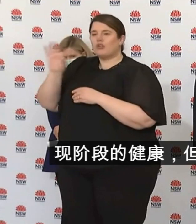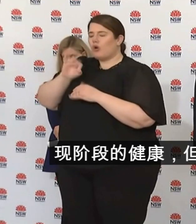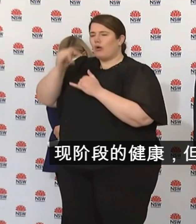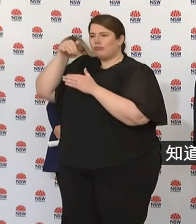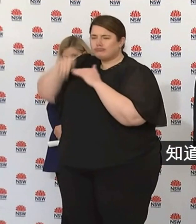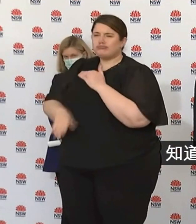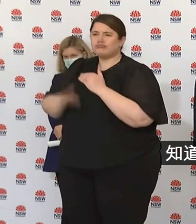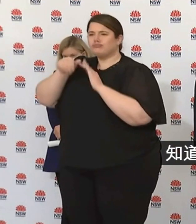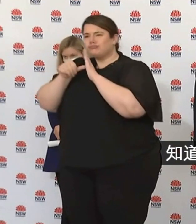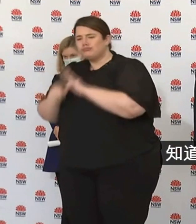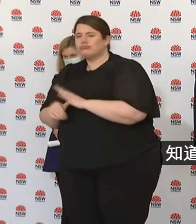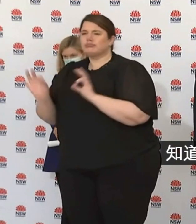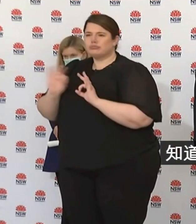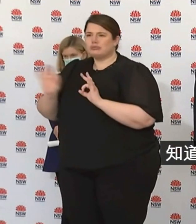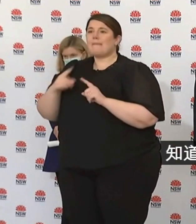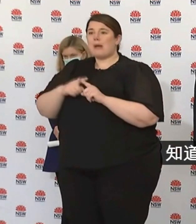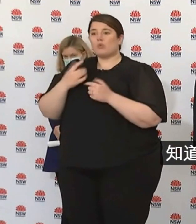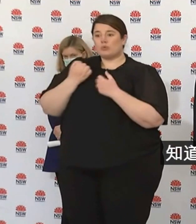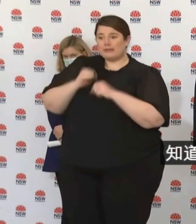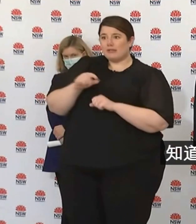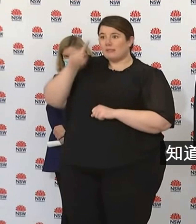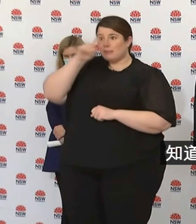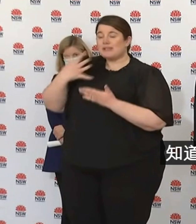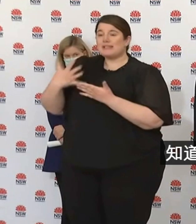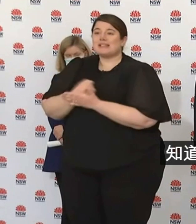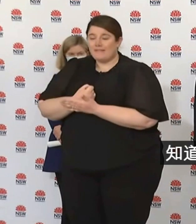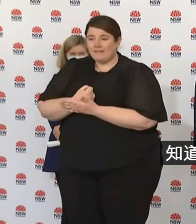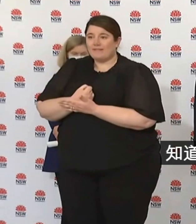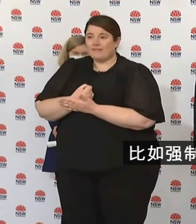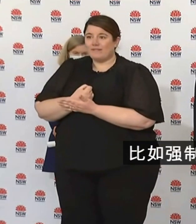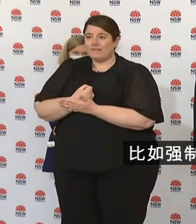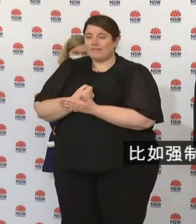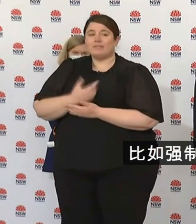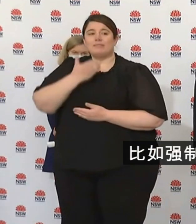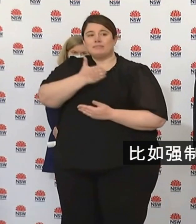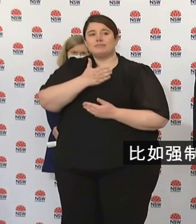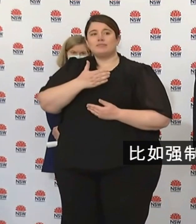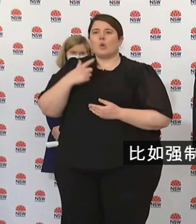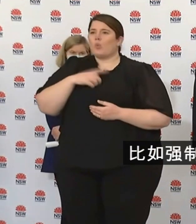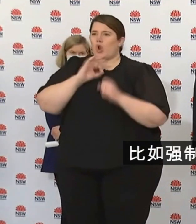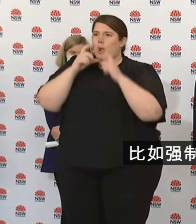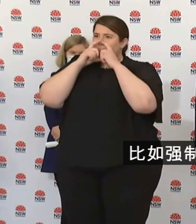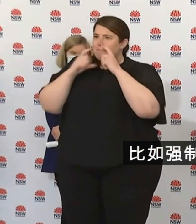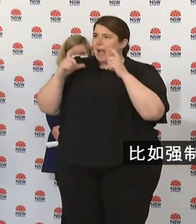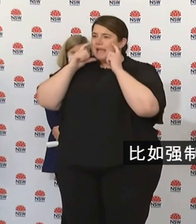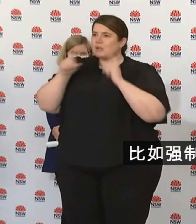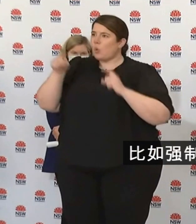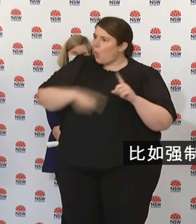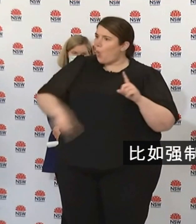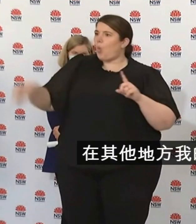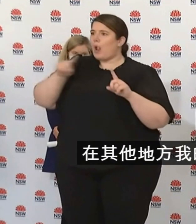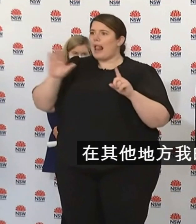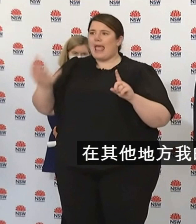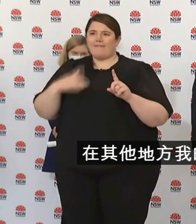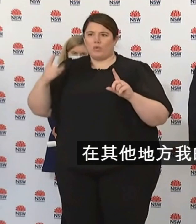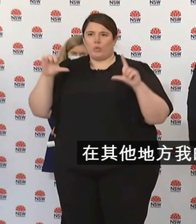efforts where we know the major problems are. And that is really important. For instance, the compulsory mask wearing outside and the 5 kilometre